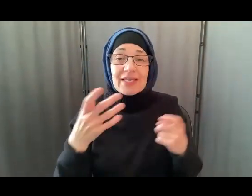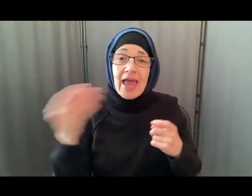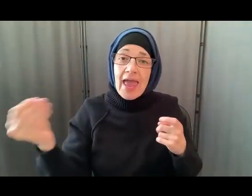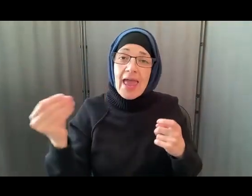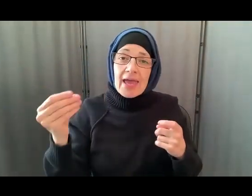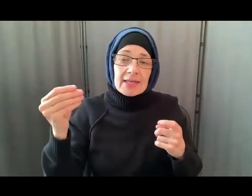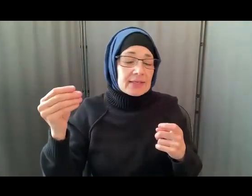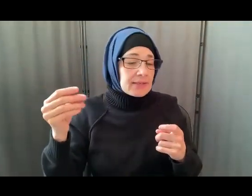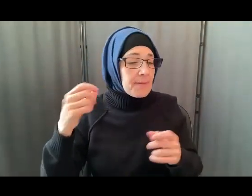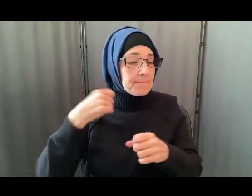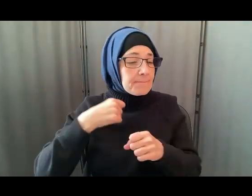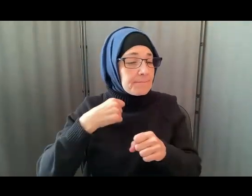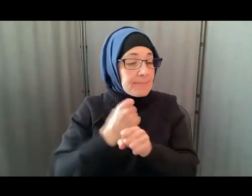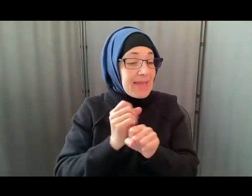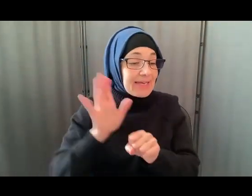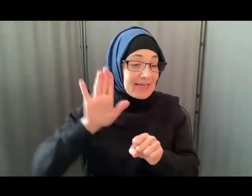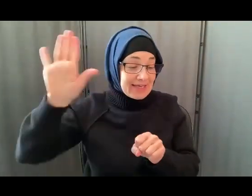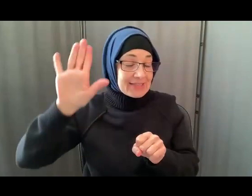blessings upon you."